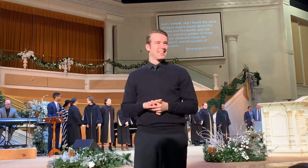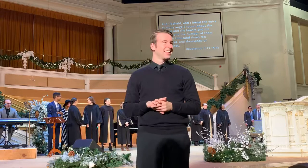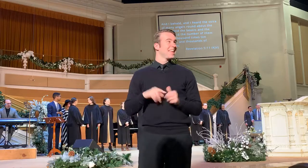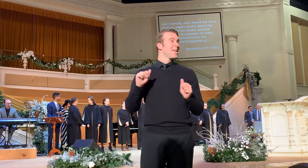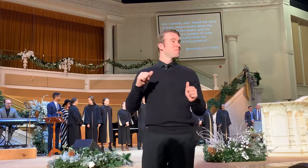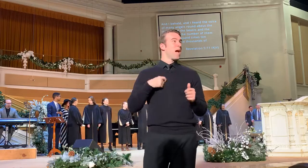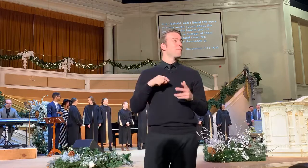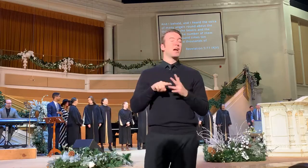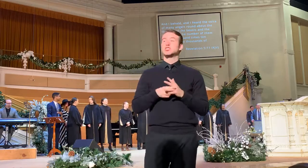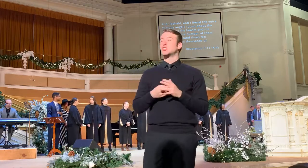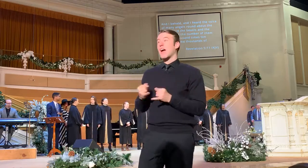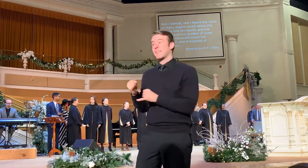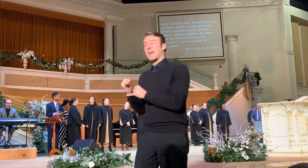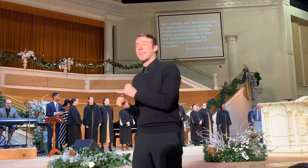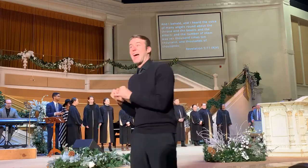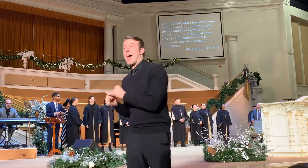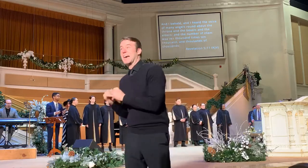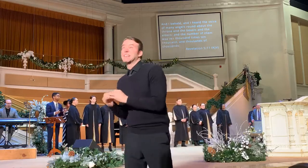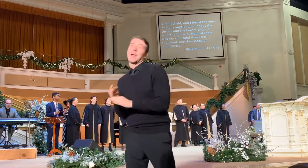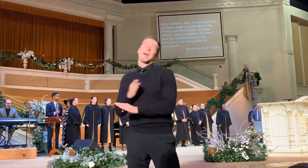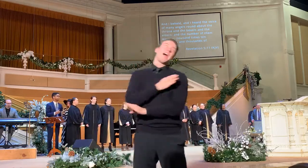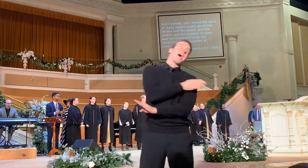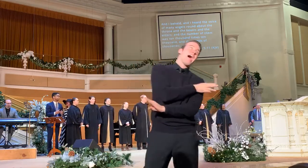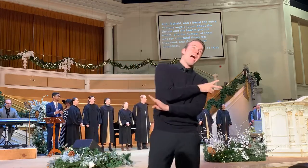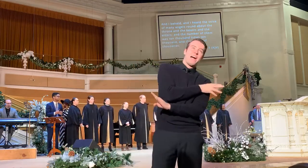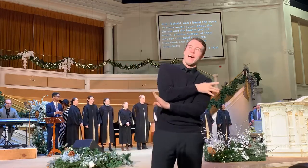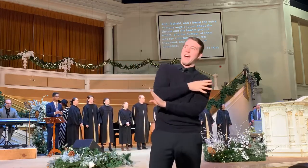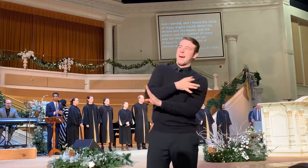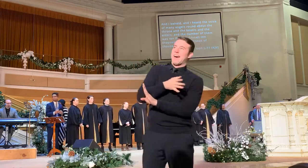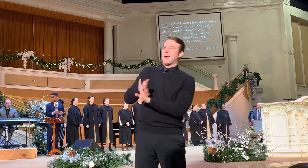Maybe I should have started with the last part and then told you the first part later.